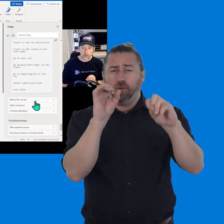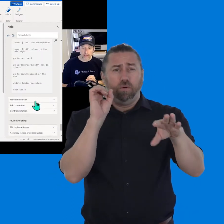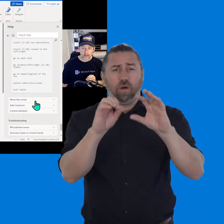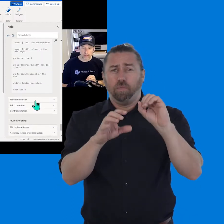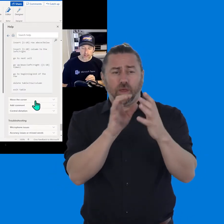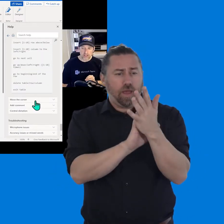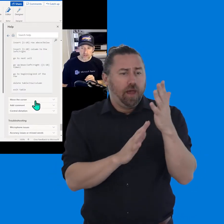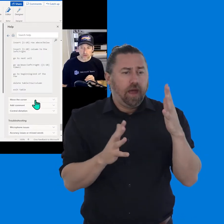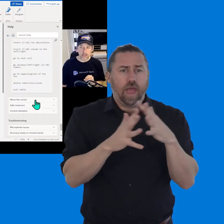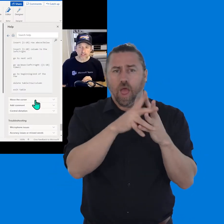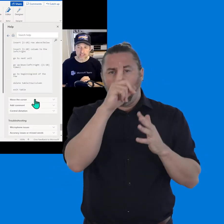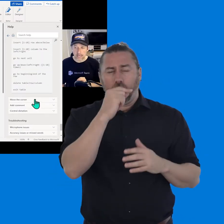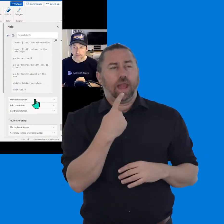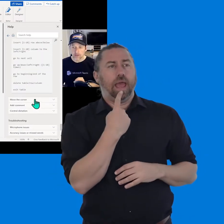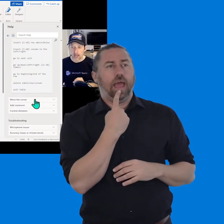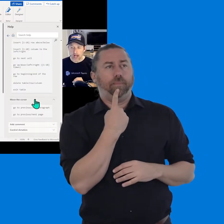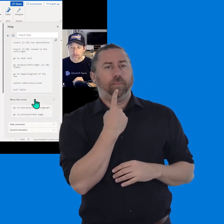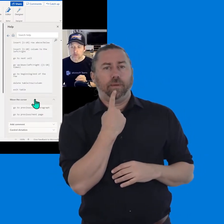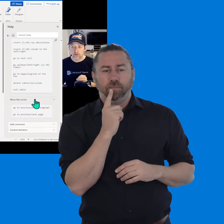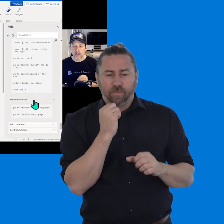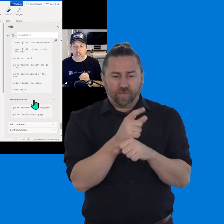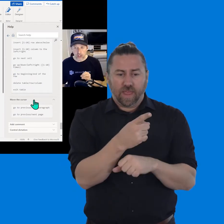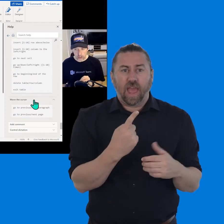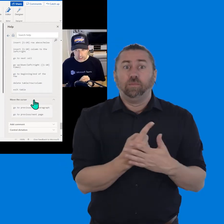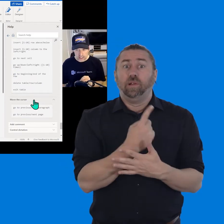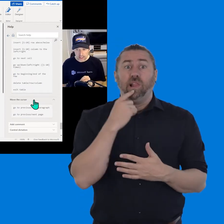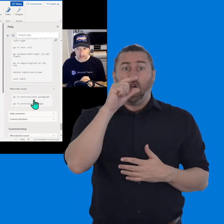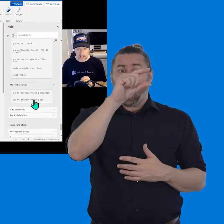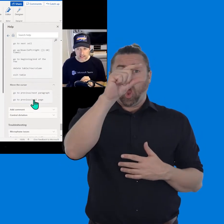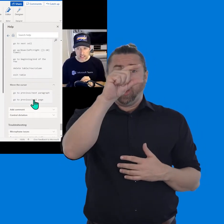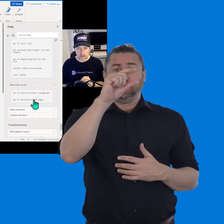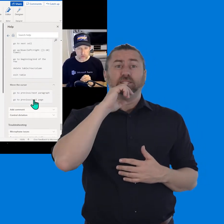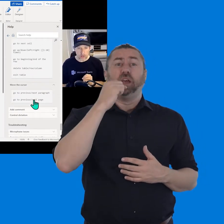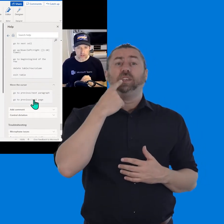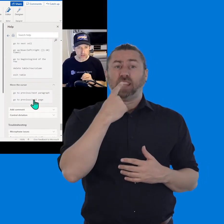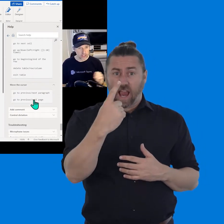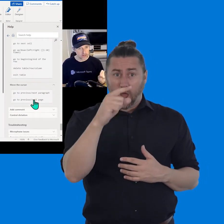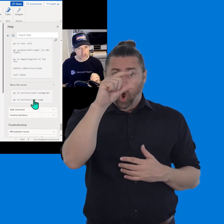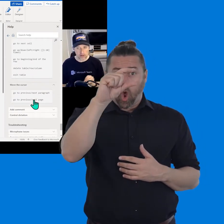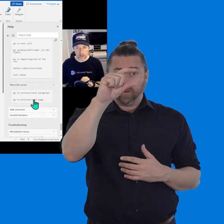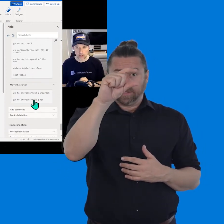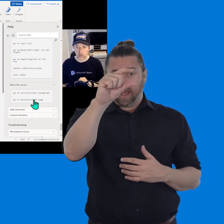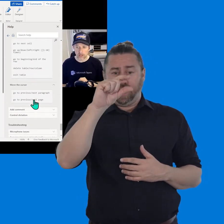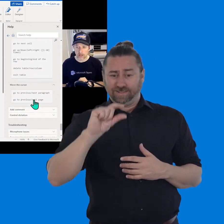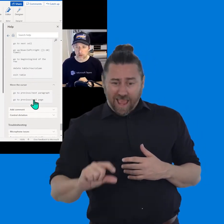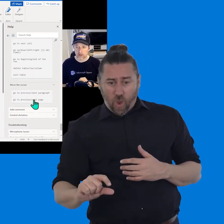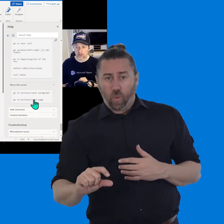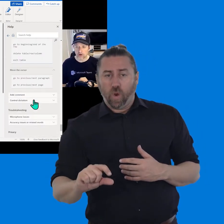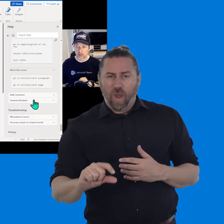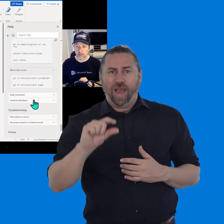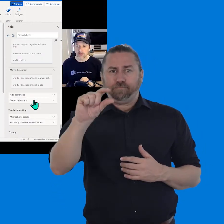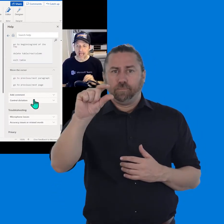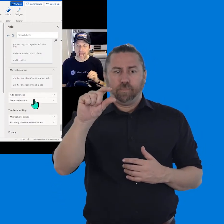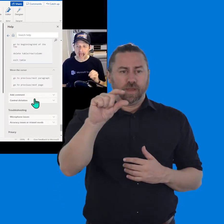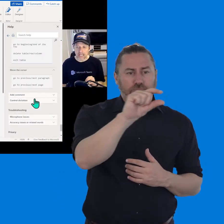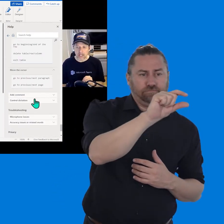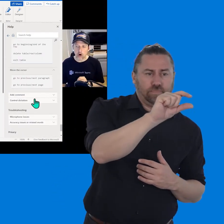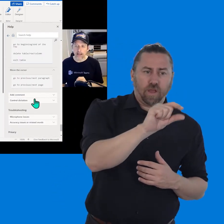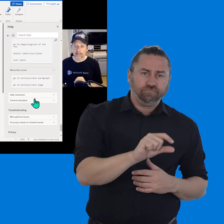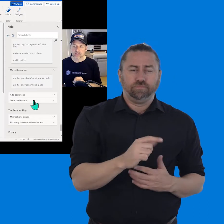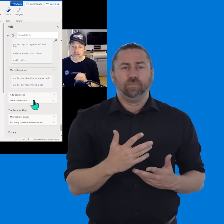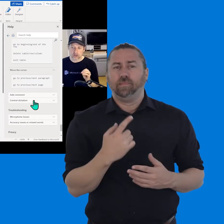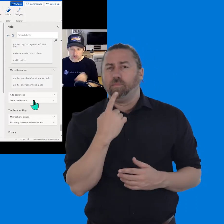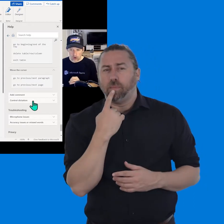the correct things to say. Moving the cursor is in there as well, so you can even tell the cursor where to go in the document.